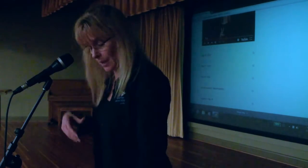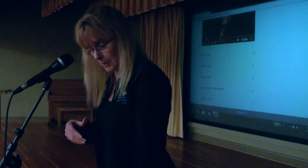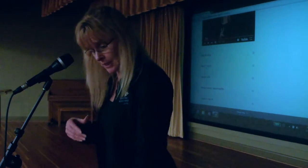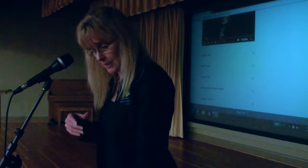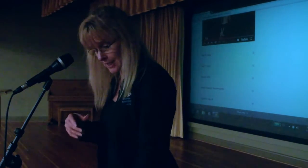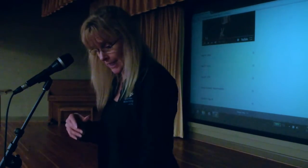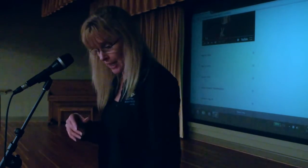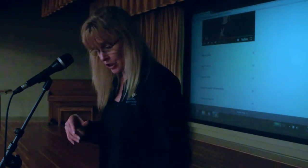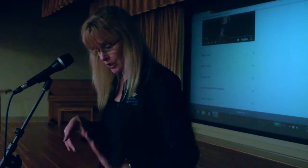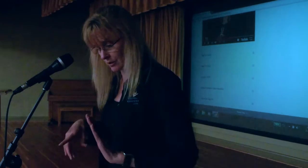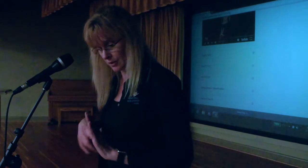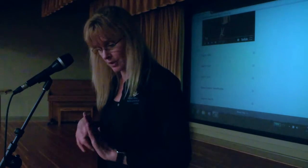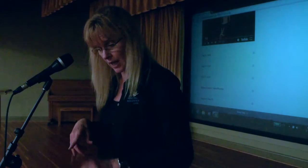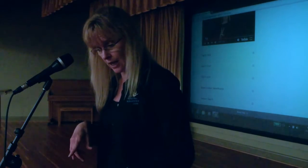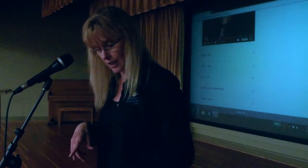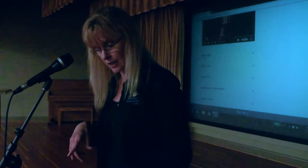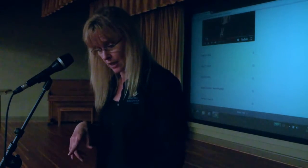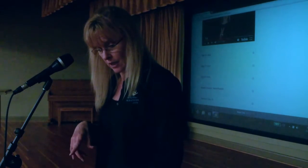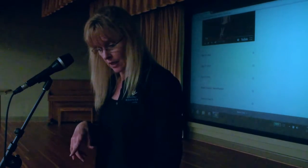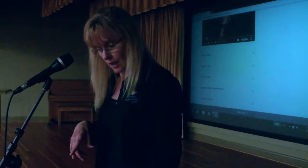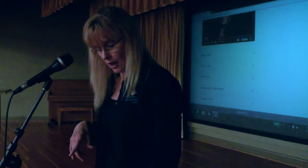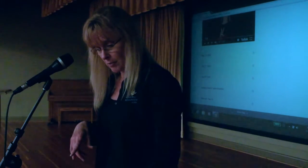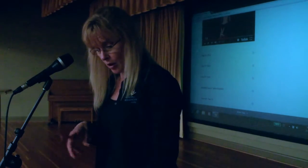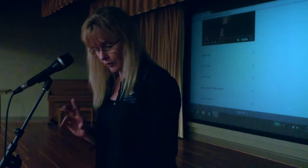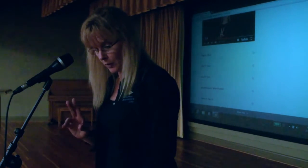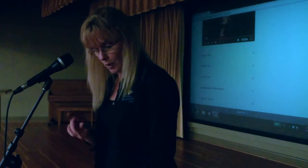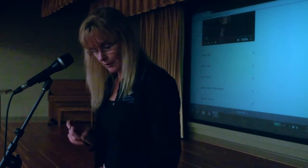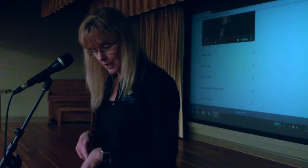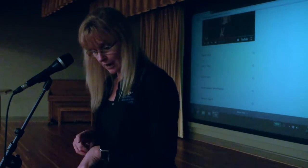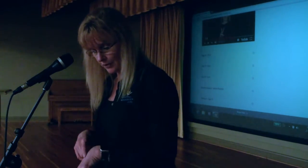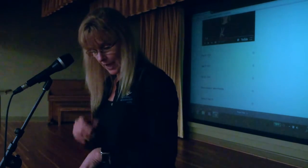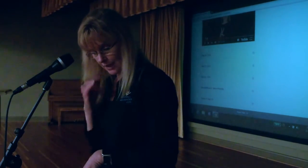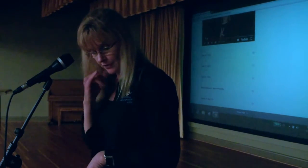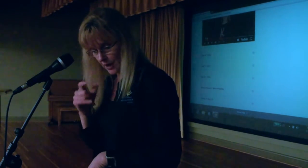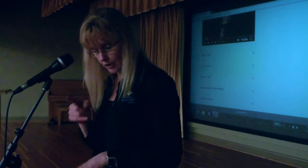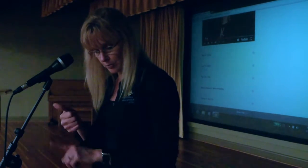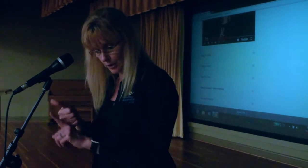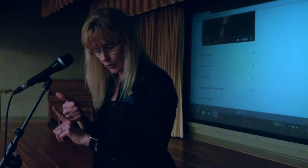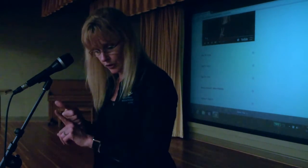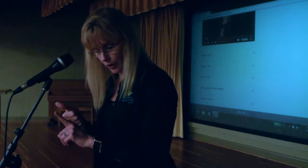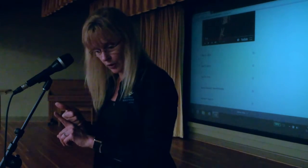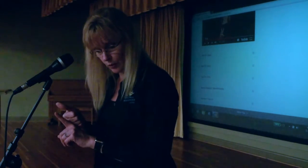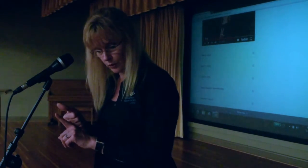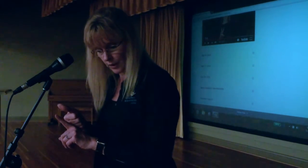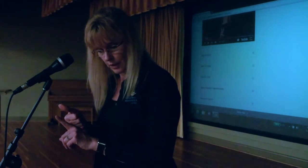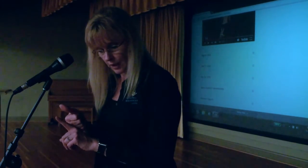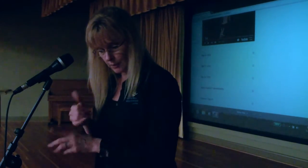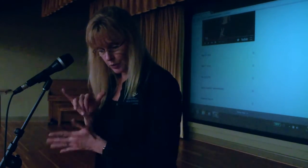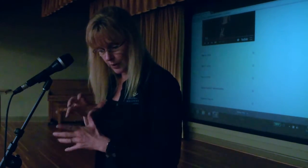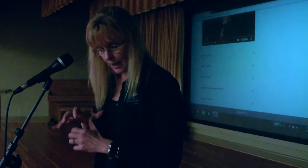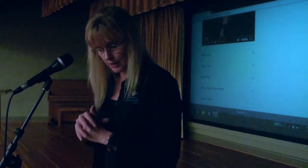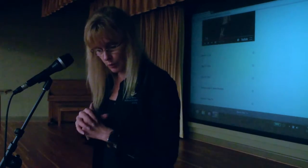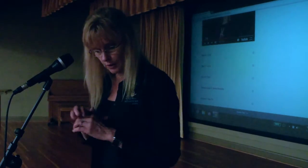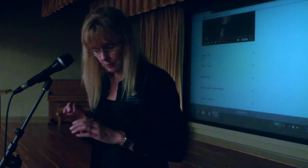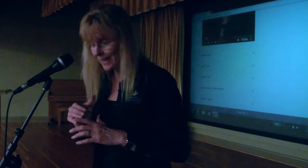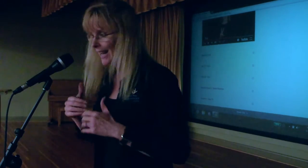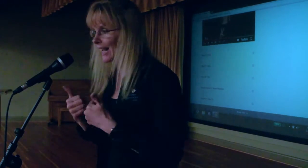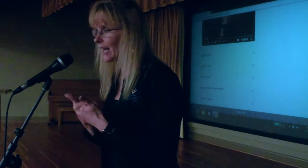concept is negations, and hopefully we'll have time for that. If not, you'll be on your own doing that. So we're going to play a